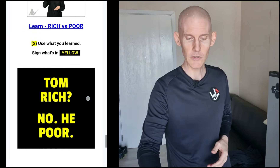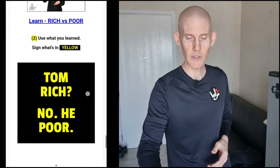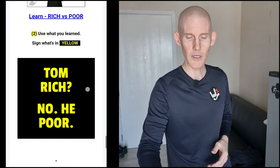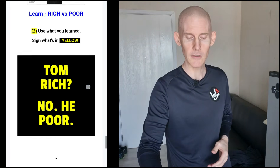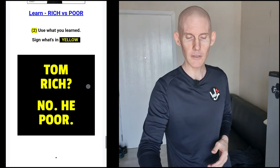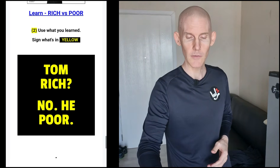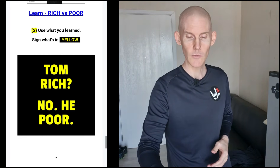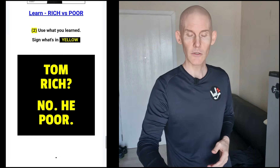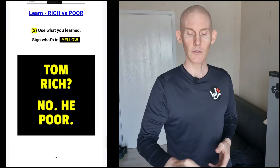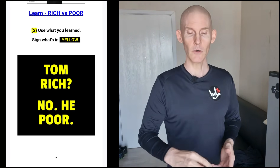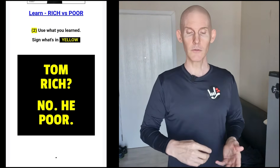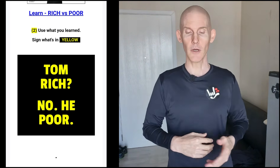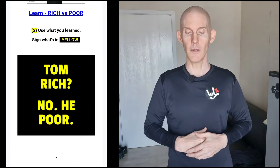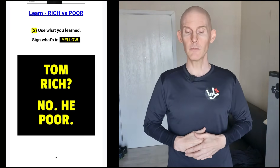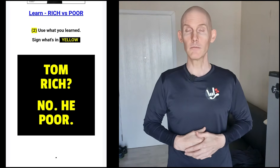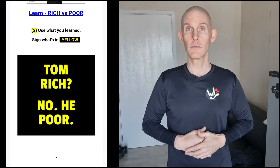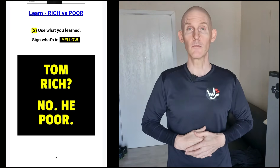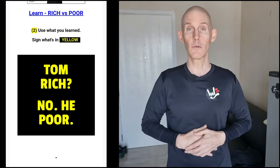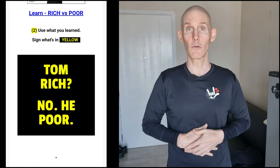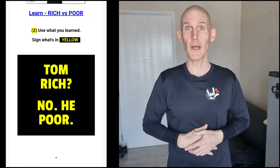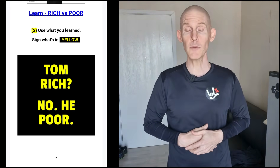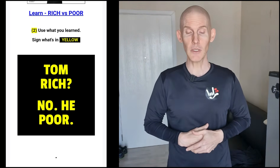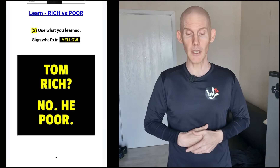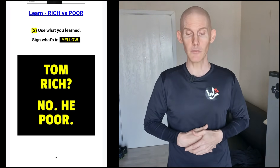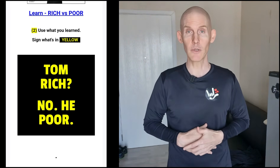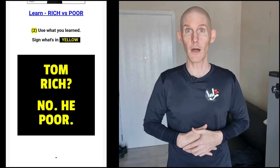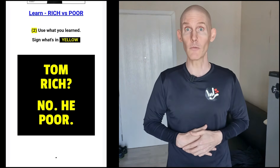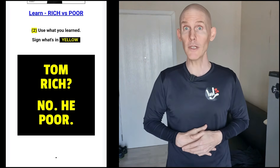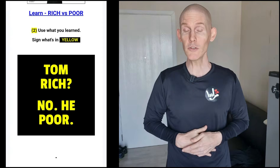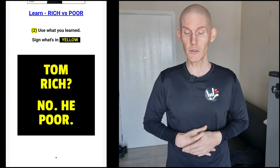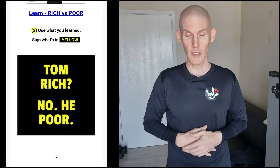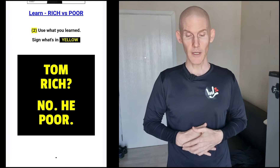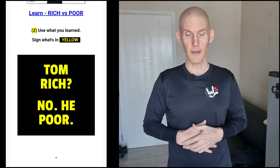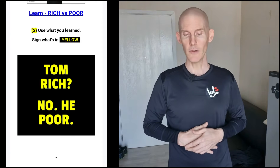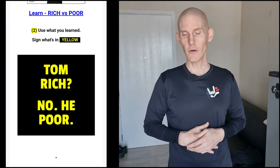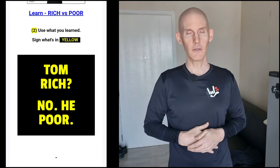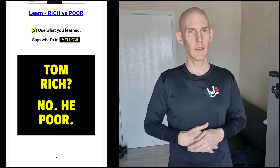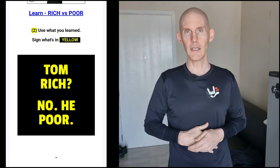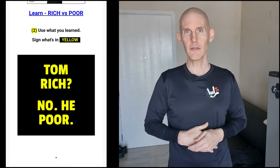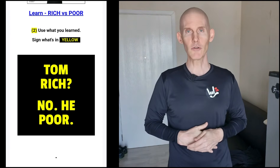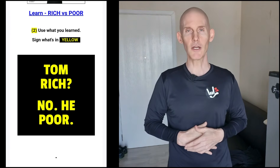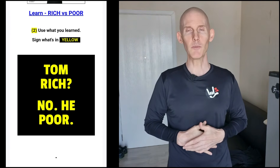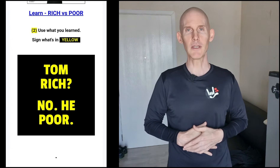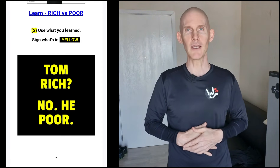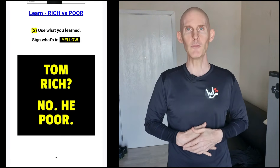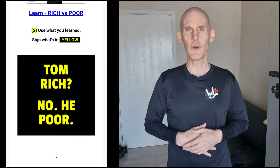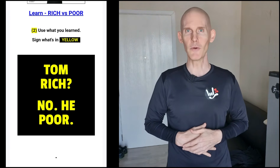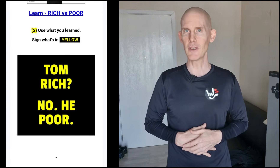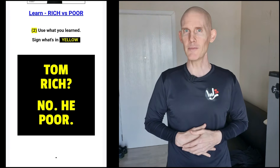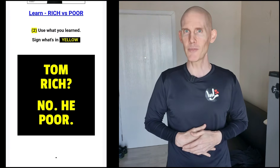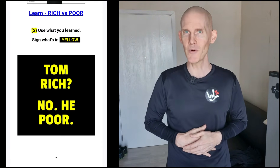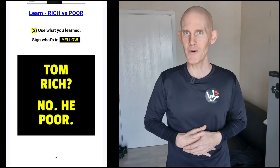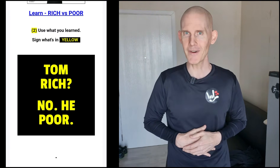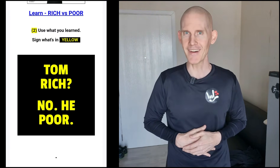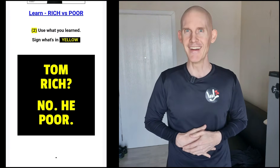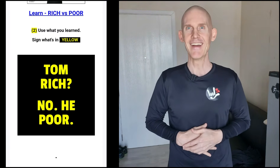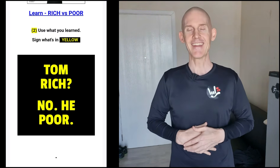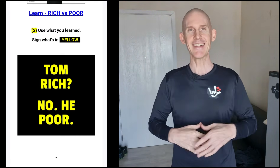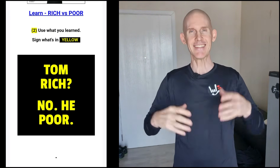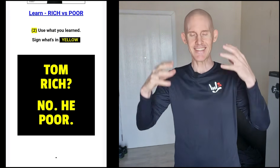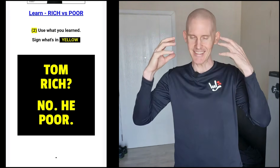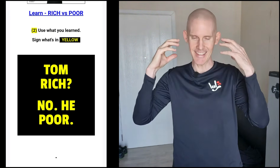switch out the signs. So Tom correct became Tom rich, and no, he incorrect became no, he